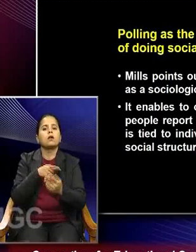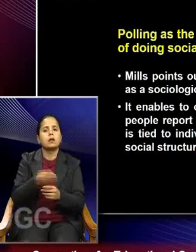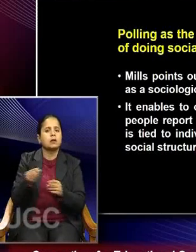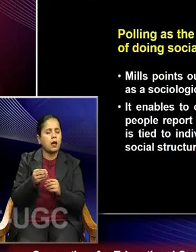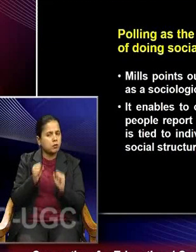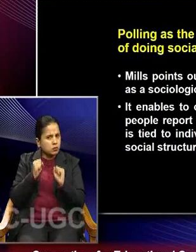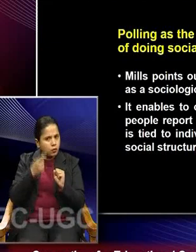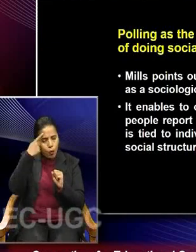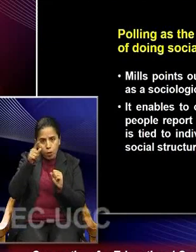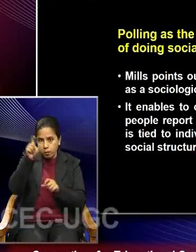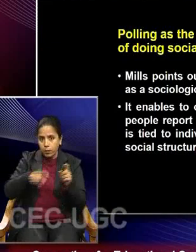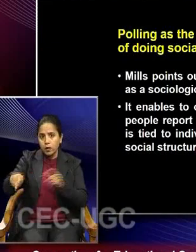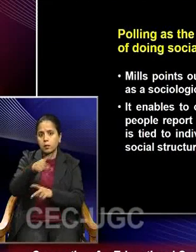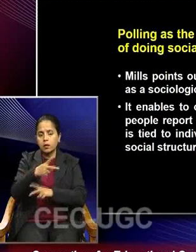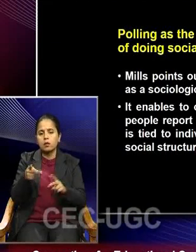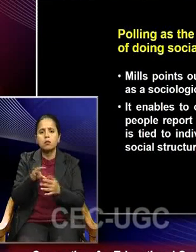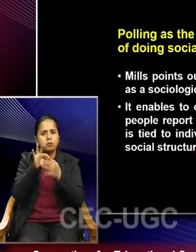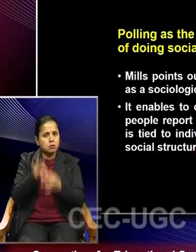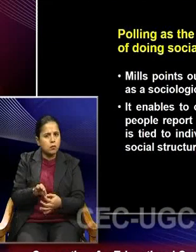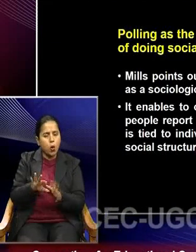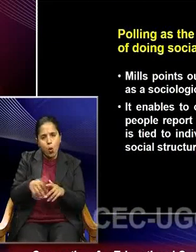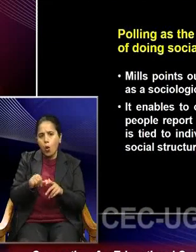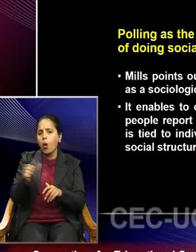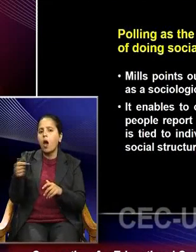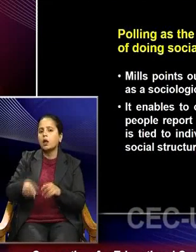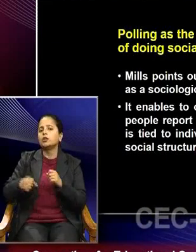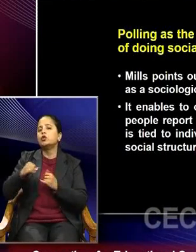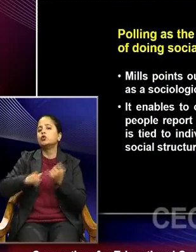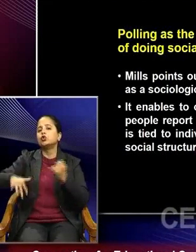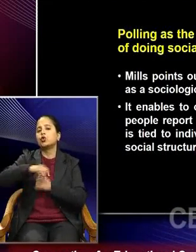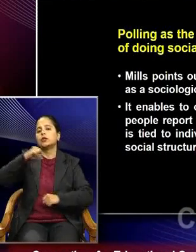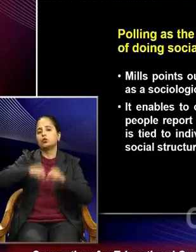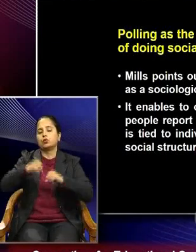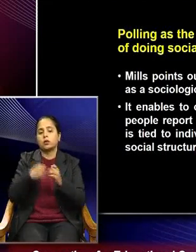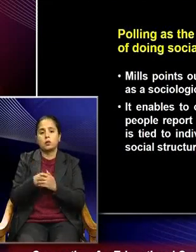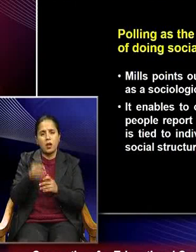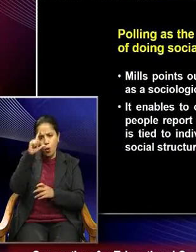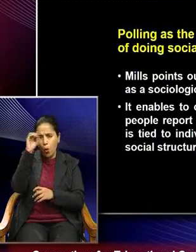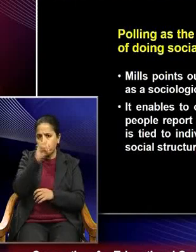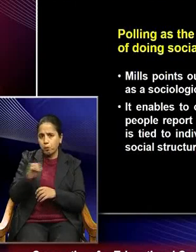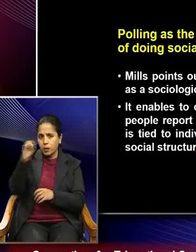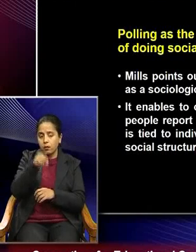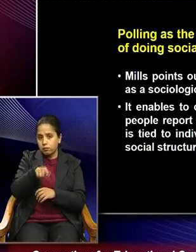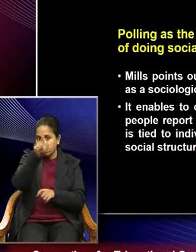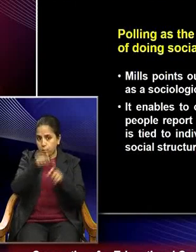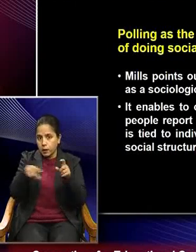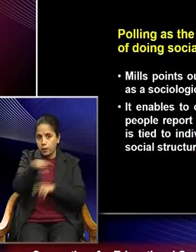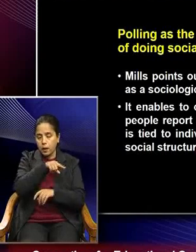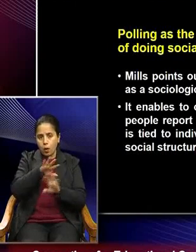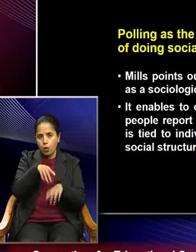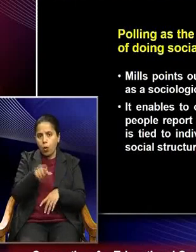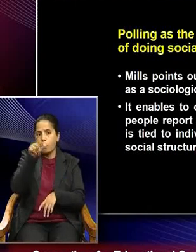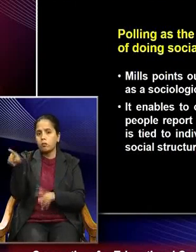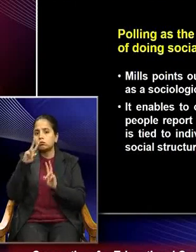to individual rather than to the social structure. So the opinion which the individual or the